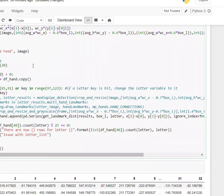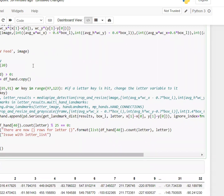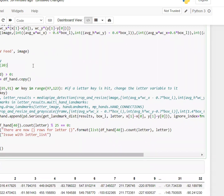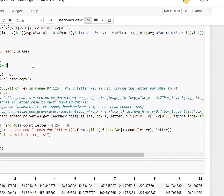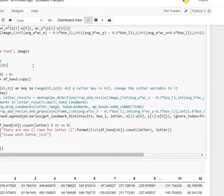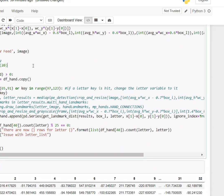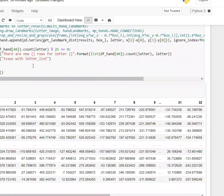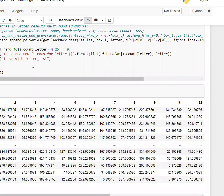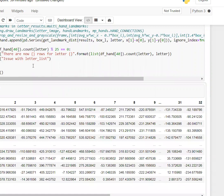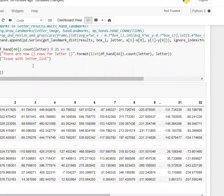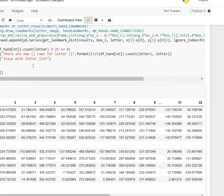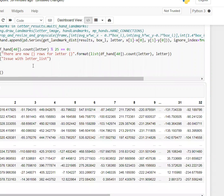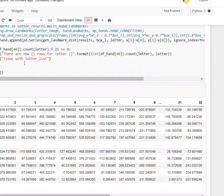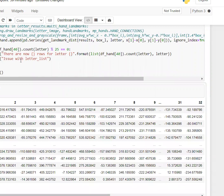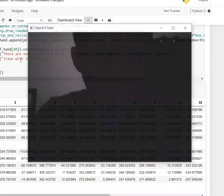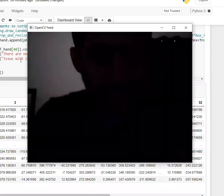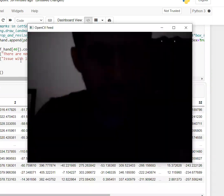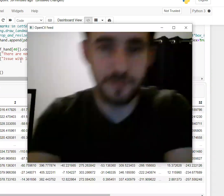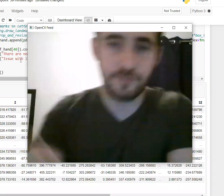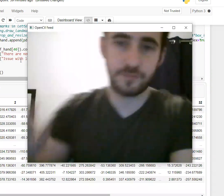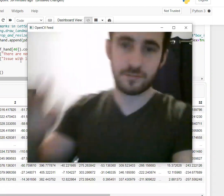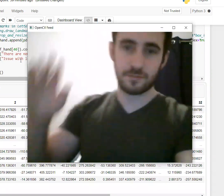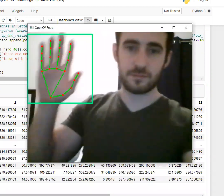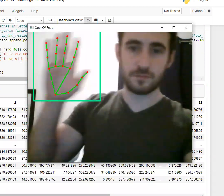useful. So here,